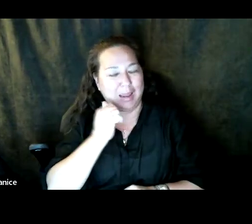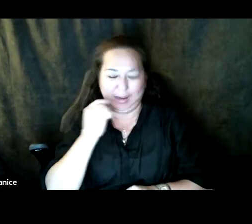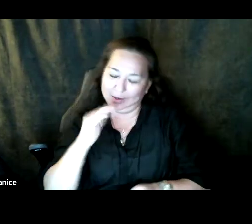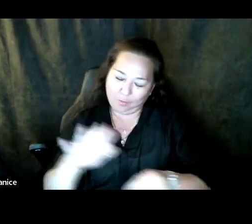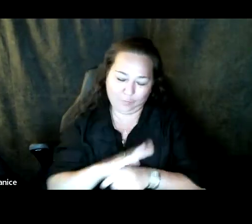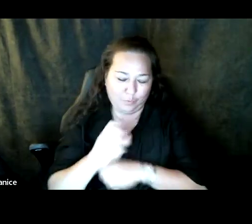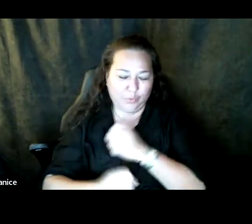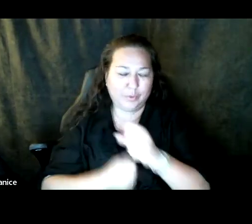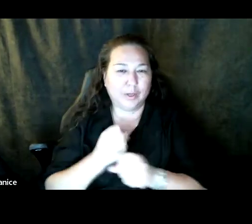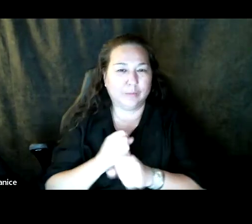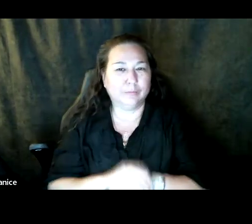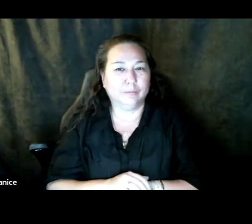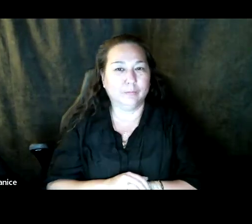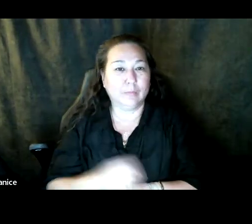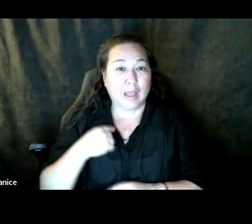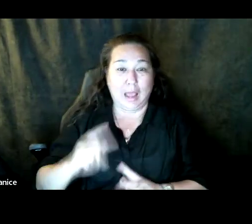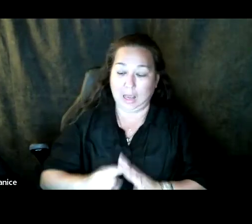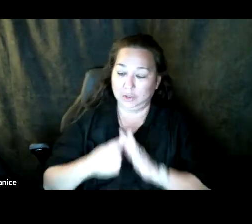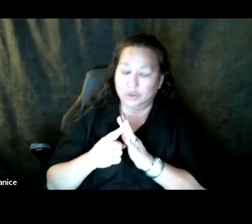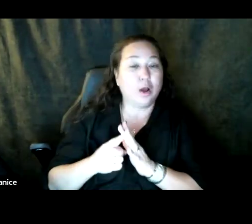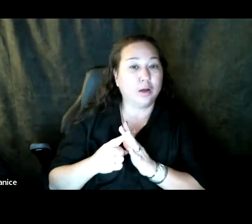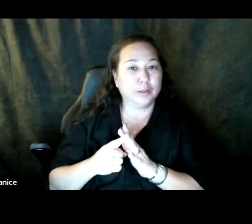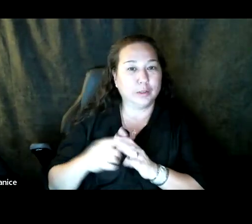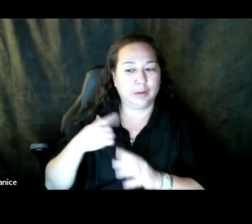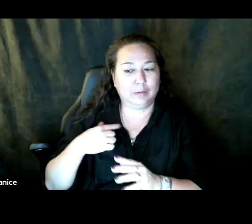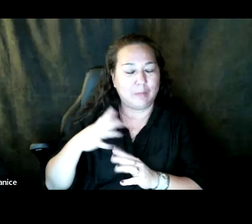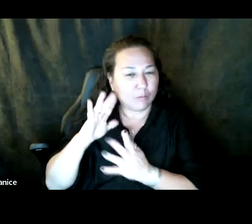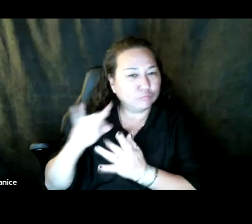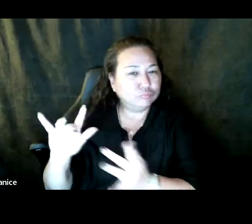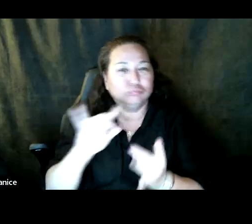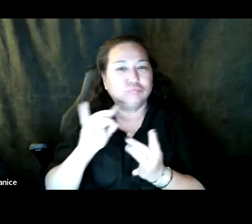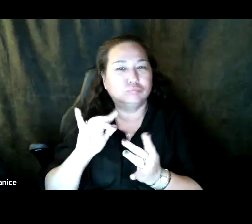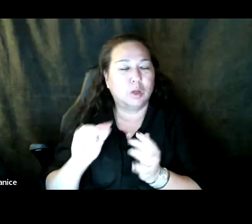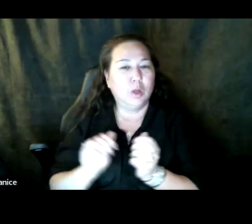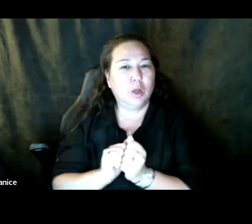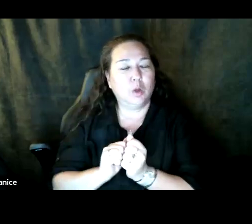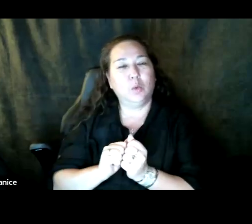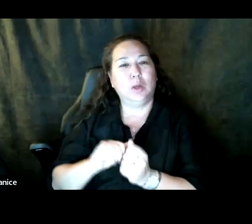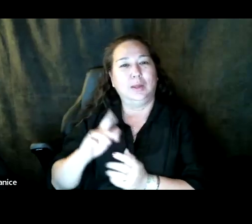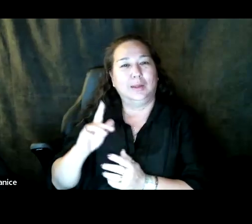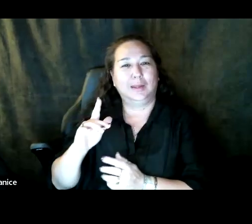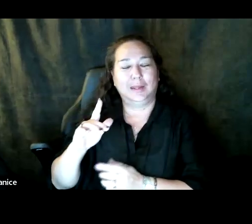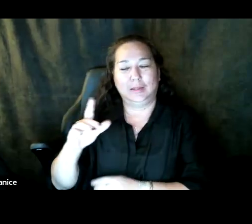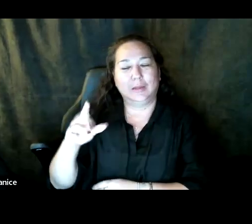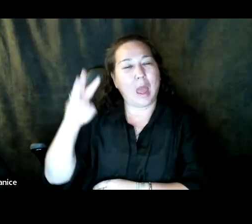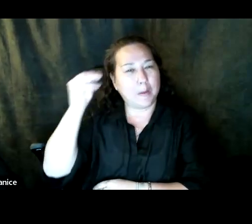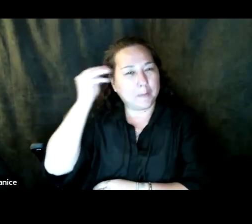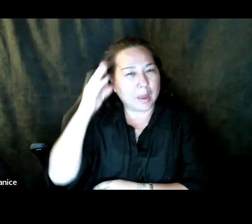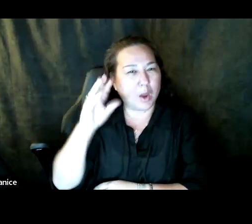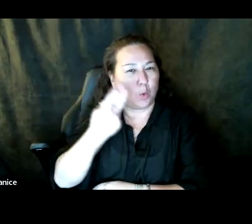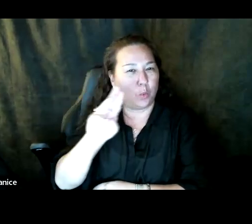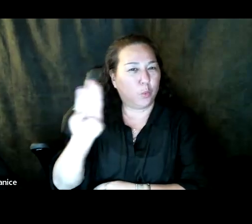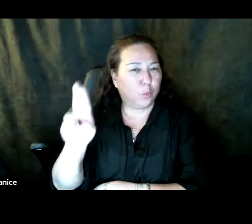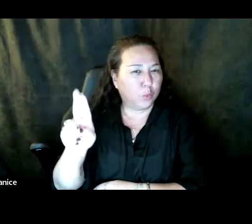first day at the Joseph Lee K-8 school in Dorchester with Mayor Wu and Chair Robinson. We greeted